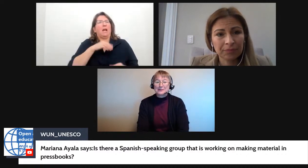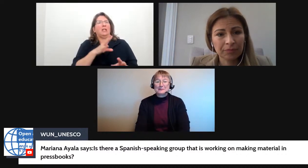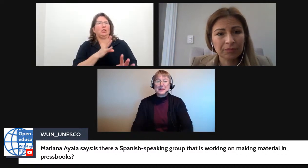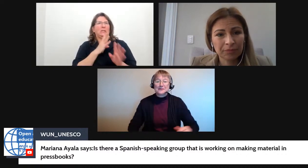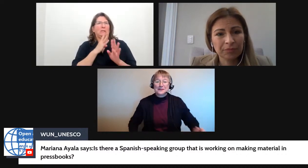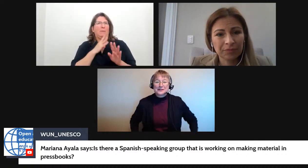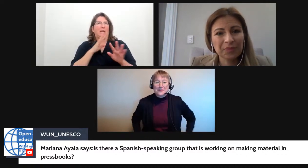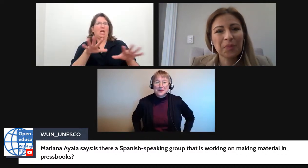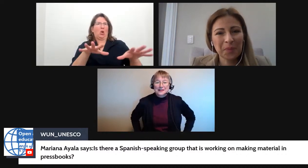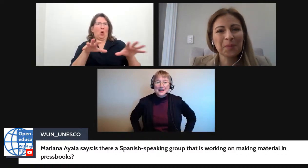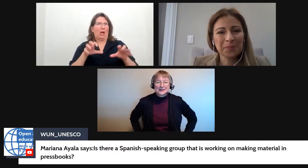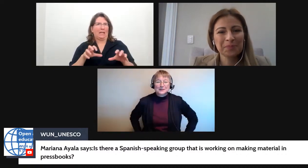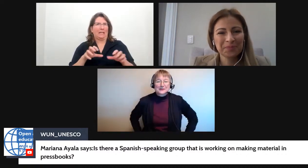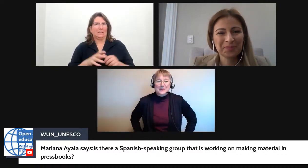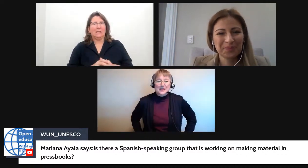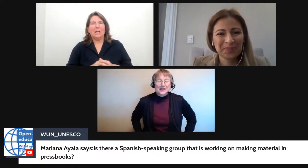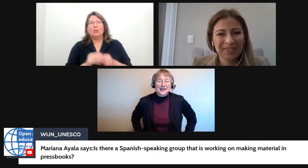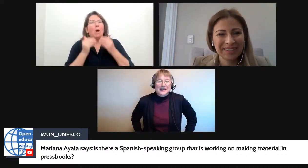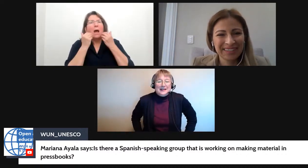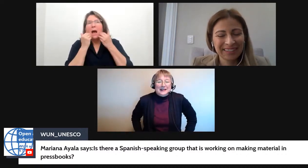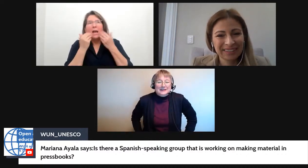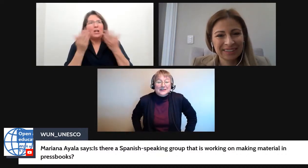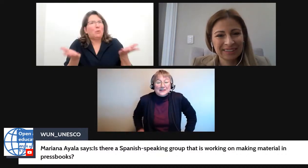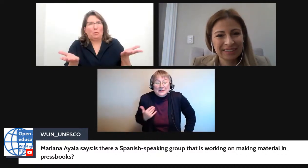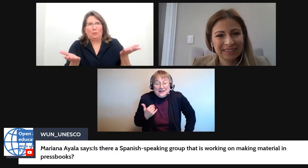No, that was one of my first contacts was with